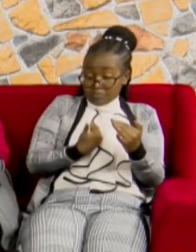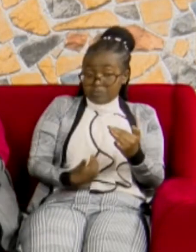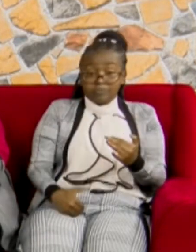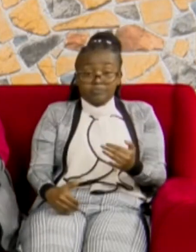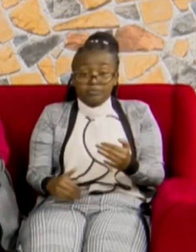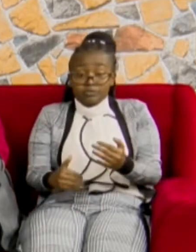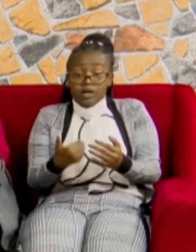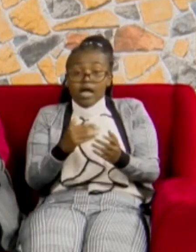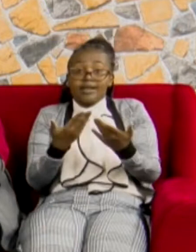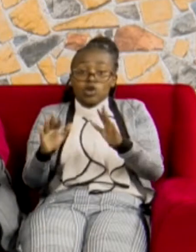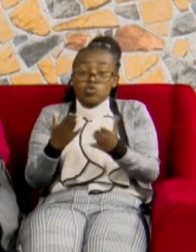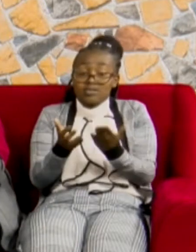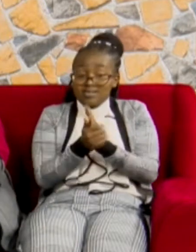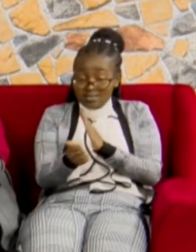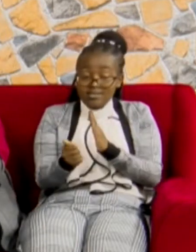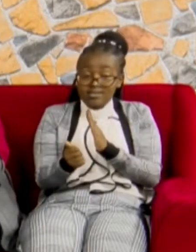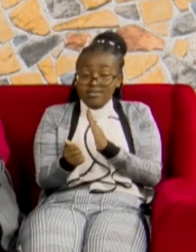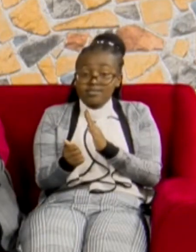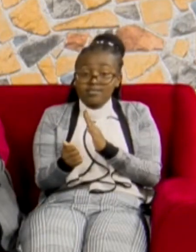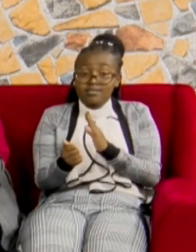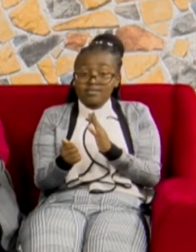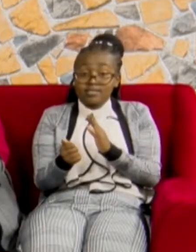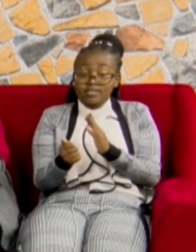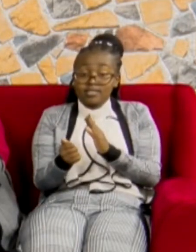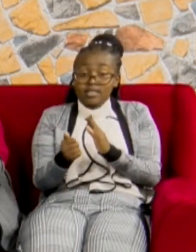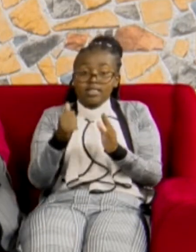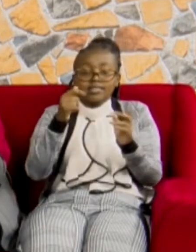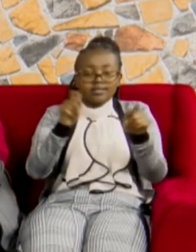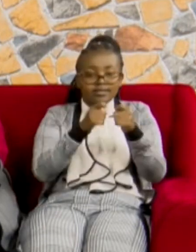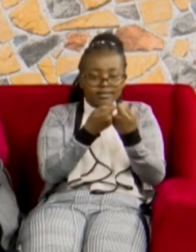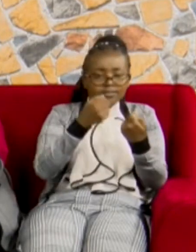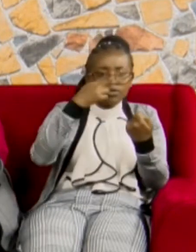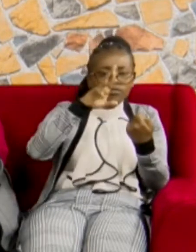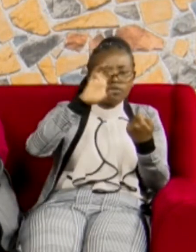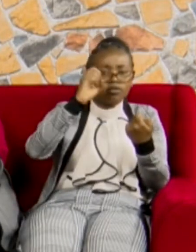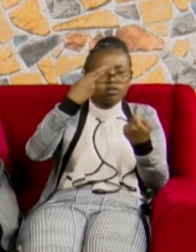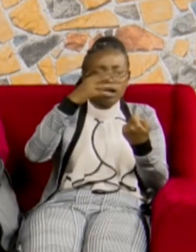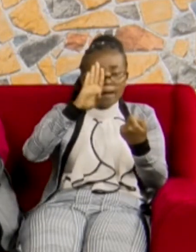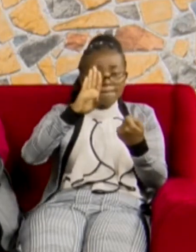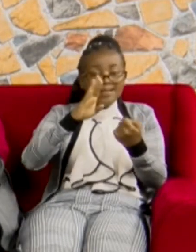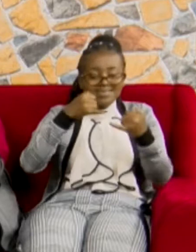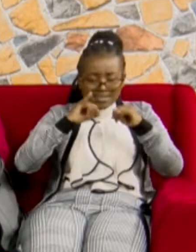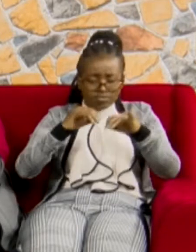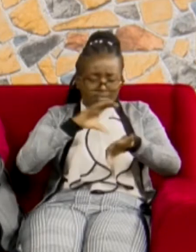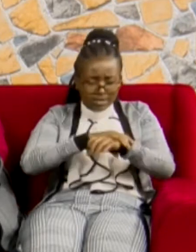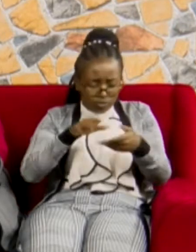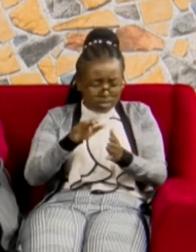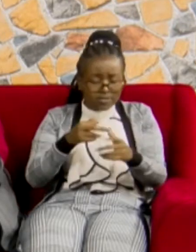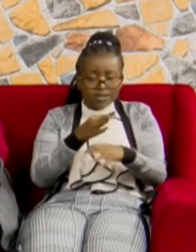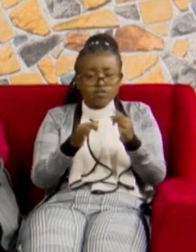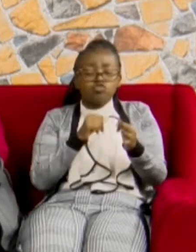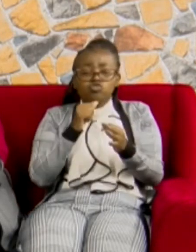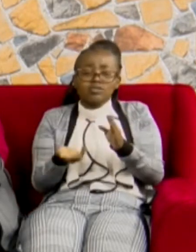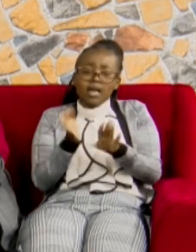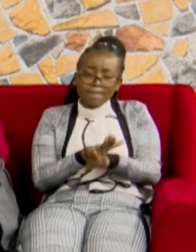certain skills. And the rehabilitation team tries to find ways to kind of, even if you don't regain